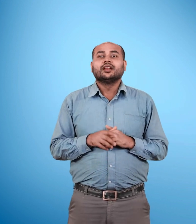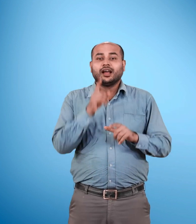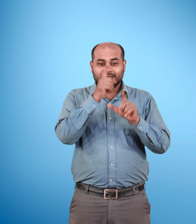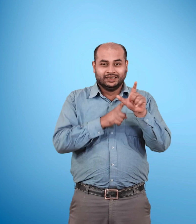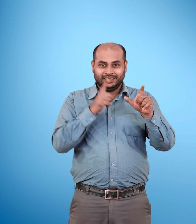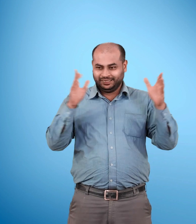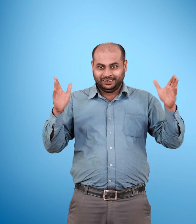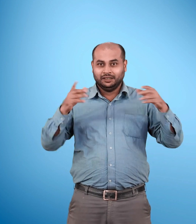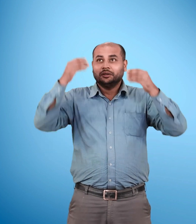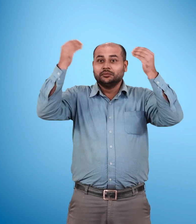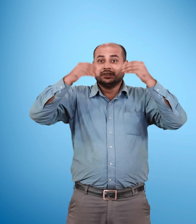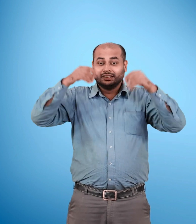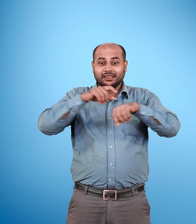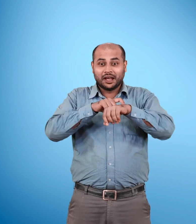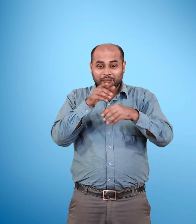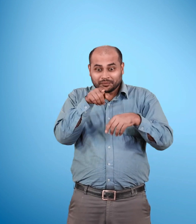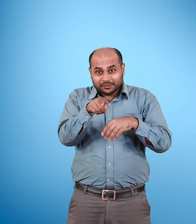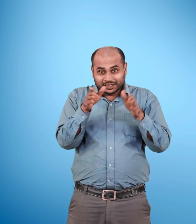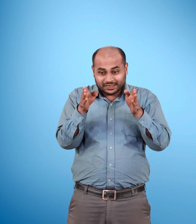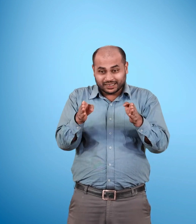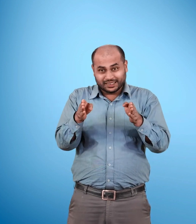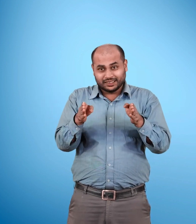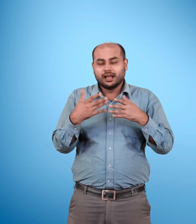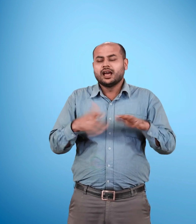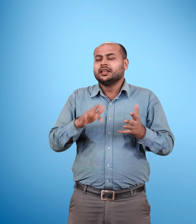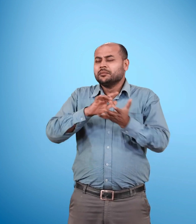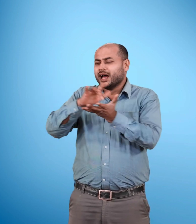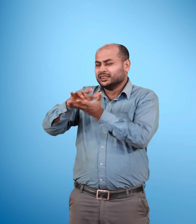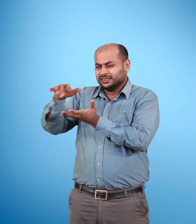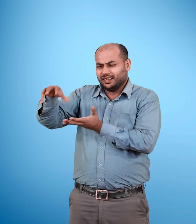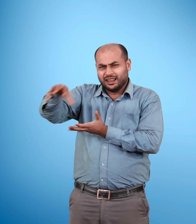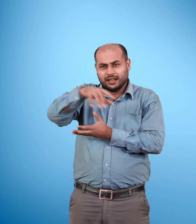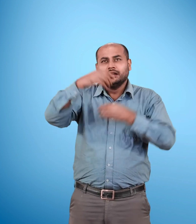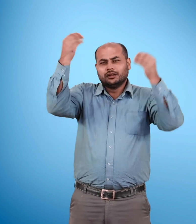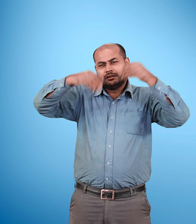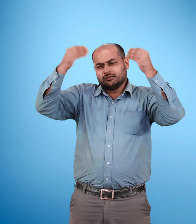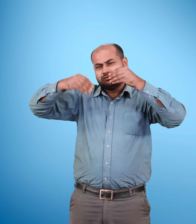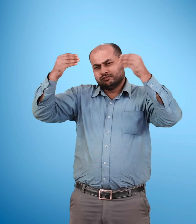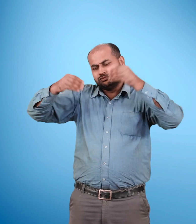The time, duration, and the amount of rainfall varies from place to place.